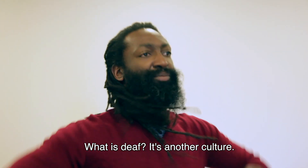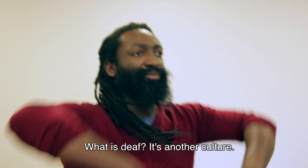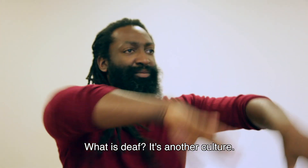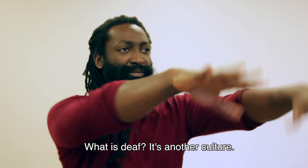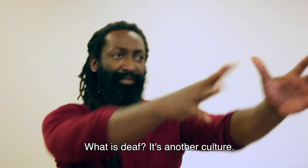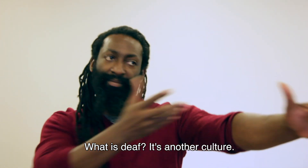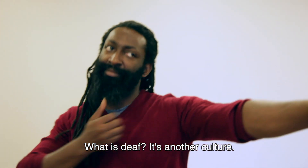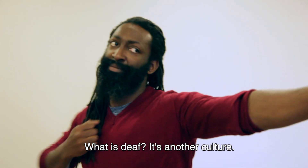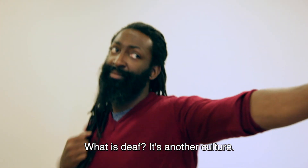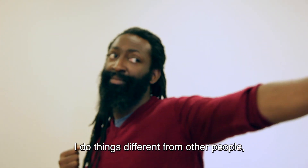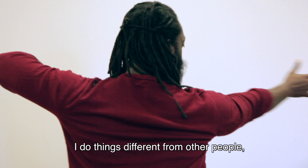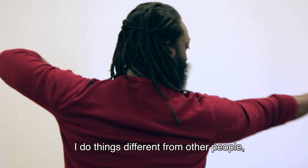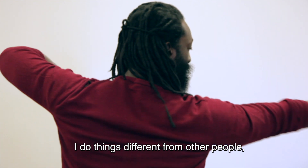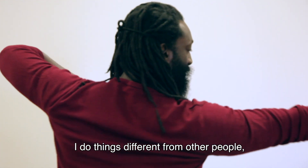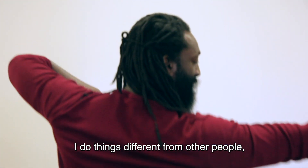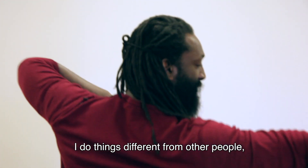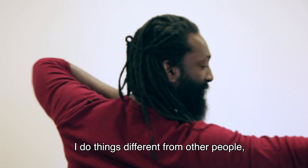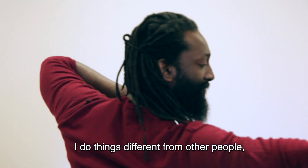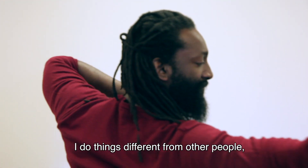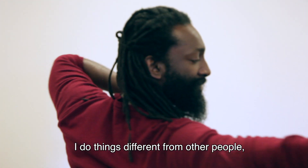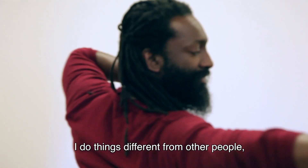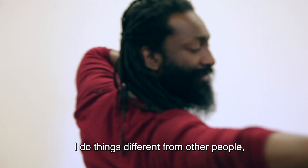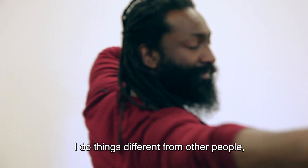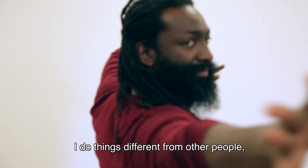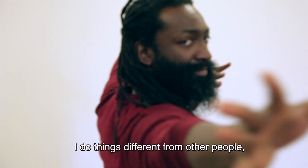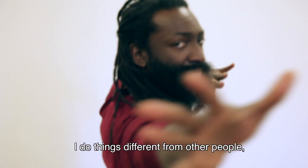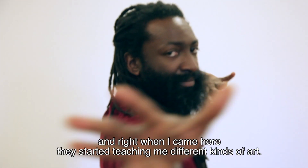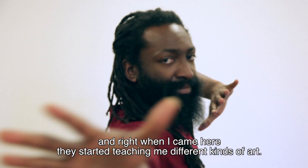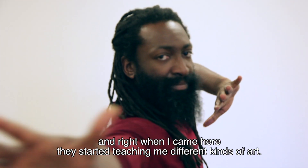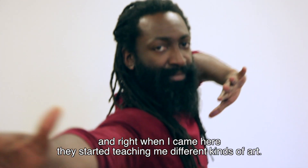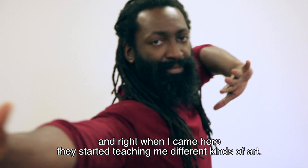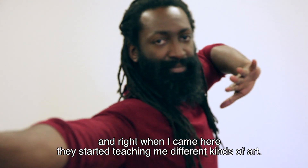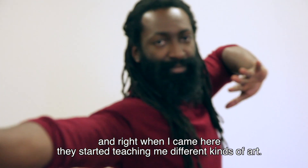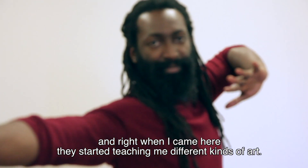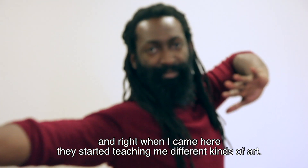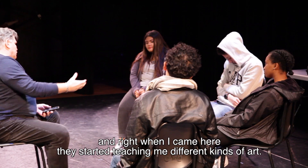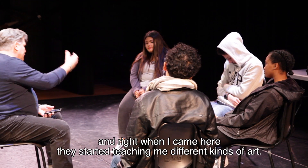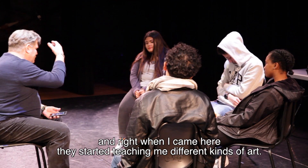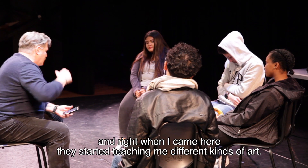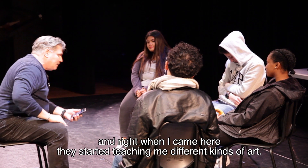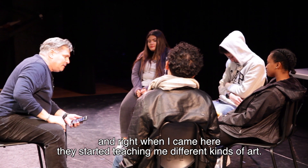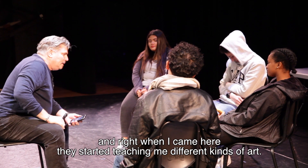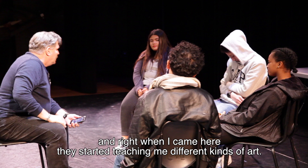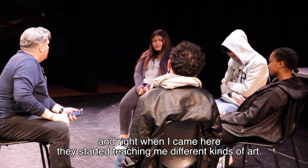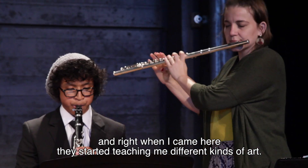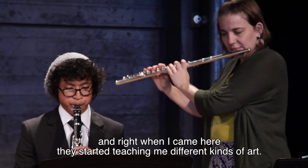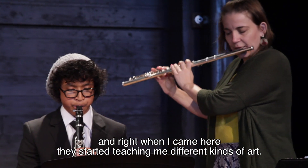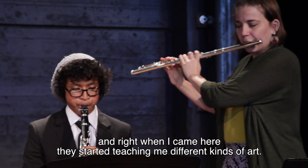And I do things different from other people. And when I came here, they started teaching me different kinds